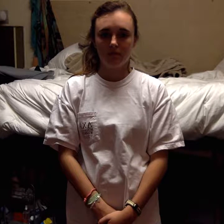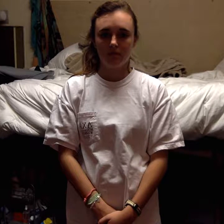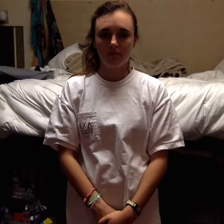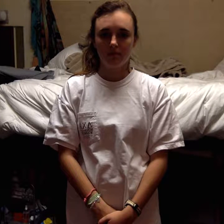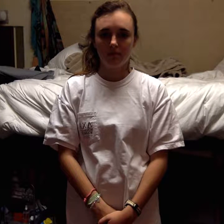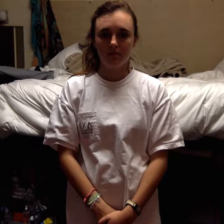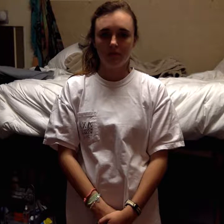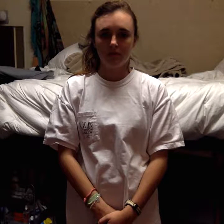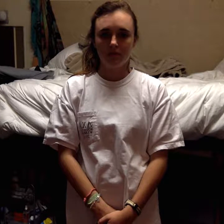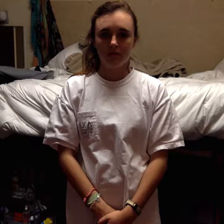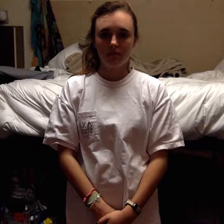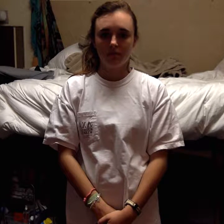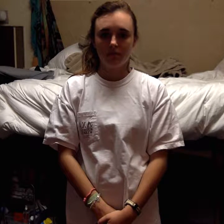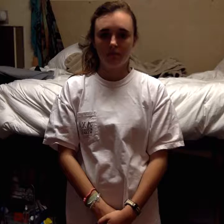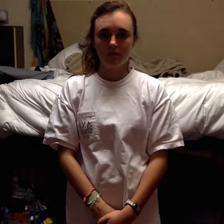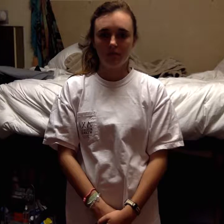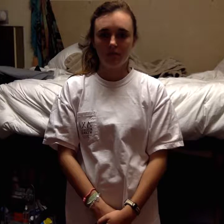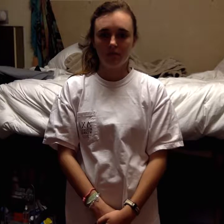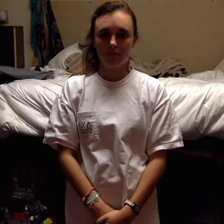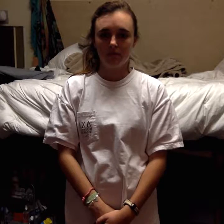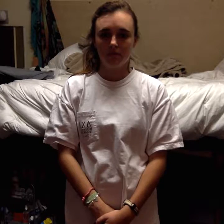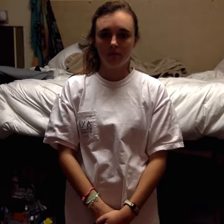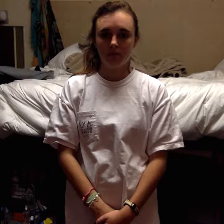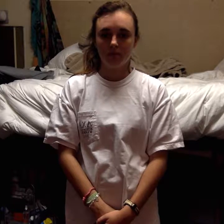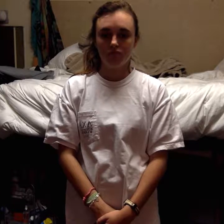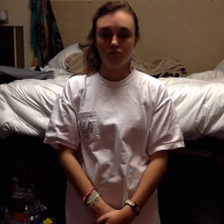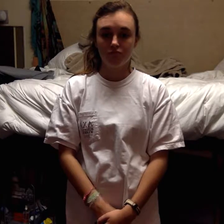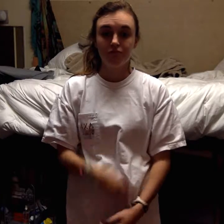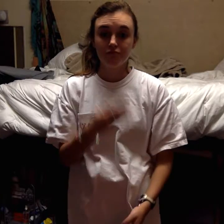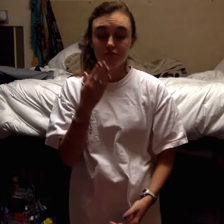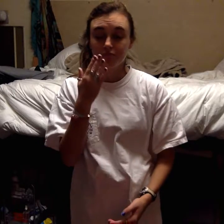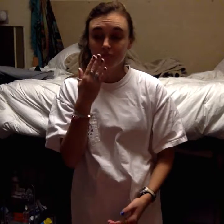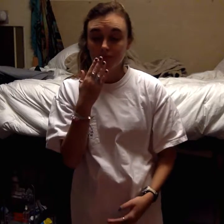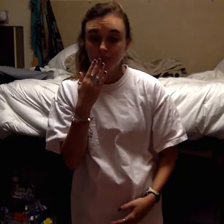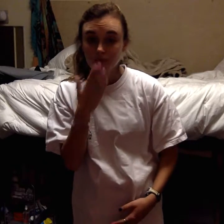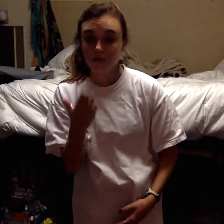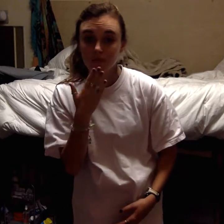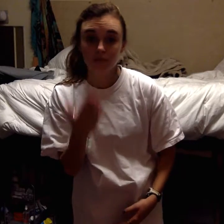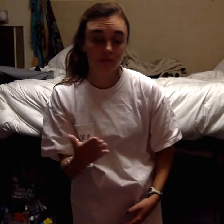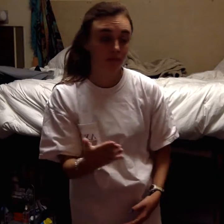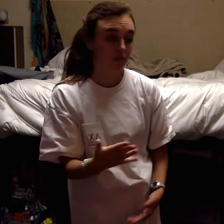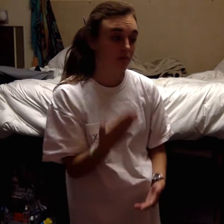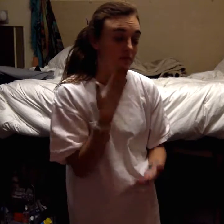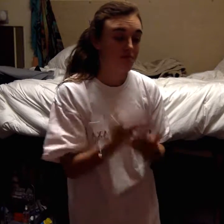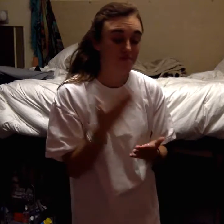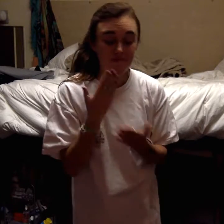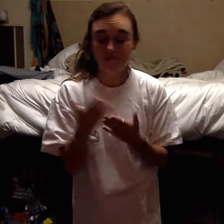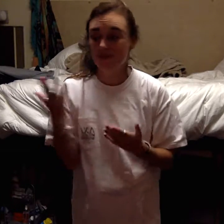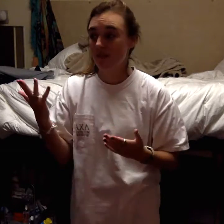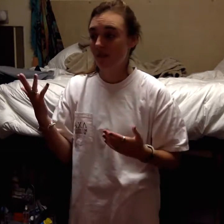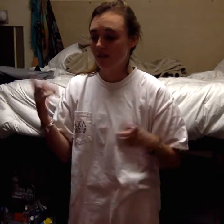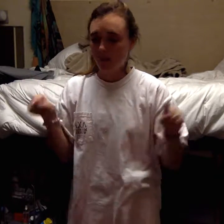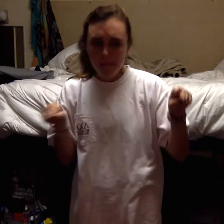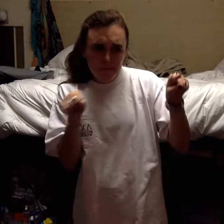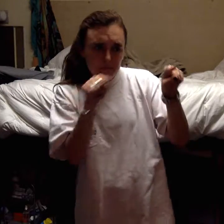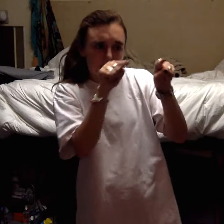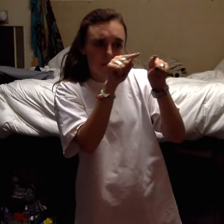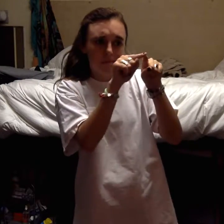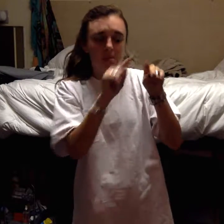and you're doing a good job at aiming for those vanishing points. Consider the vanishing point a magnet. And it's just going to grab